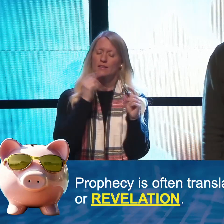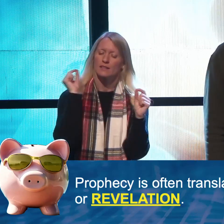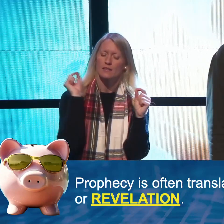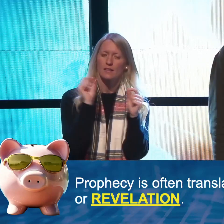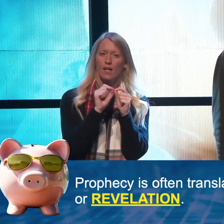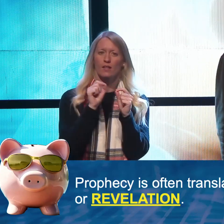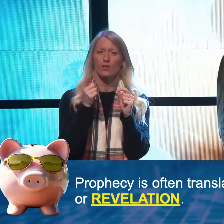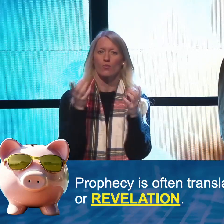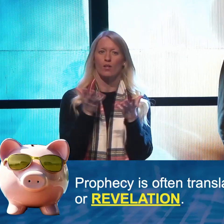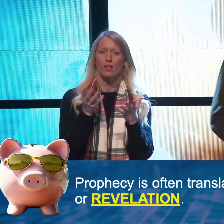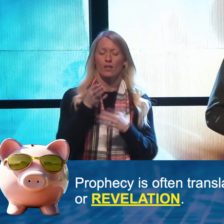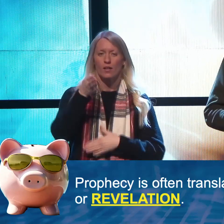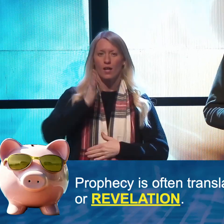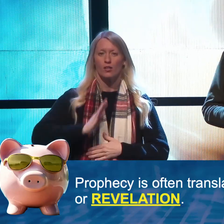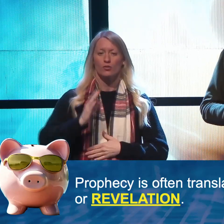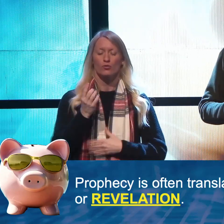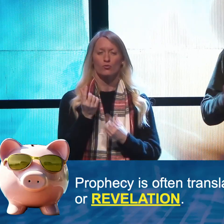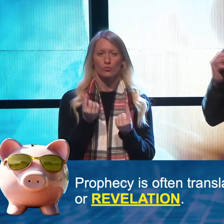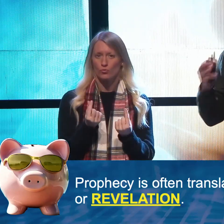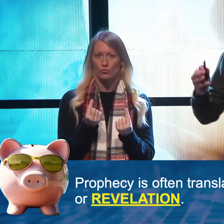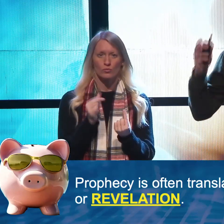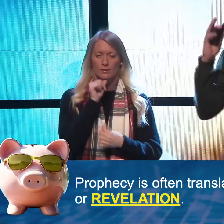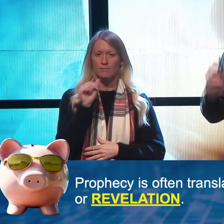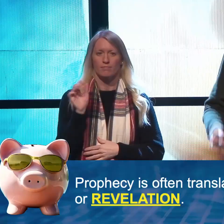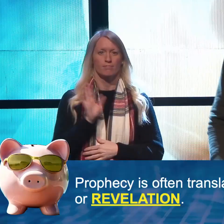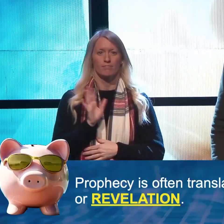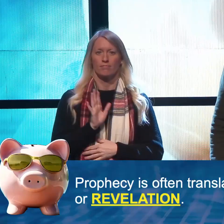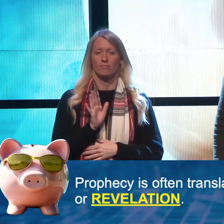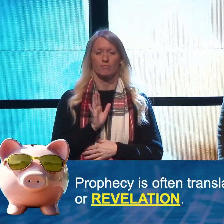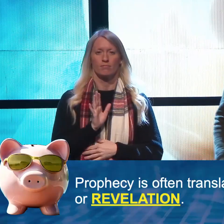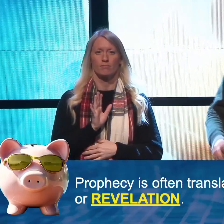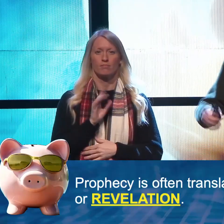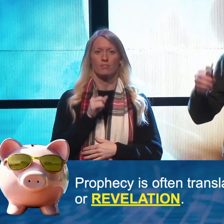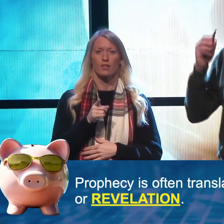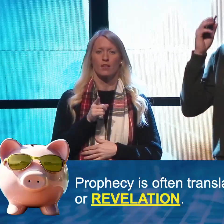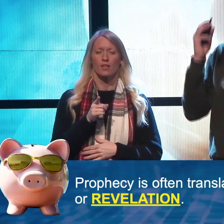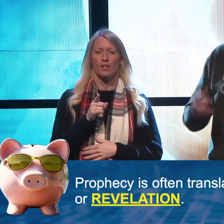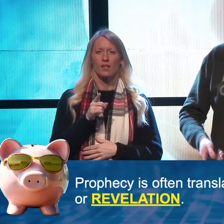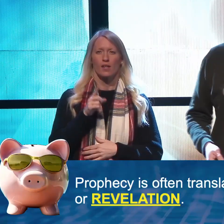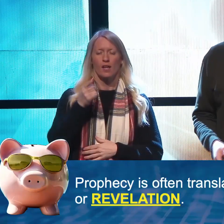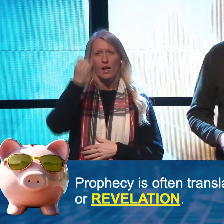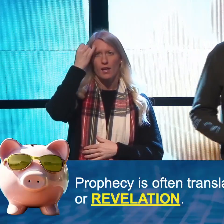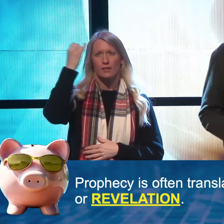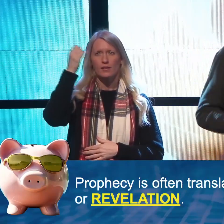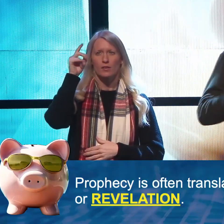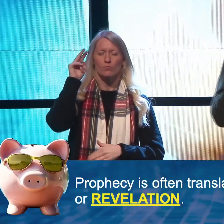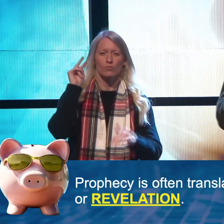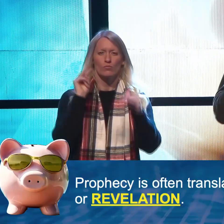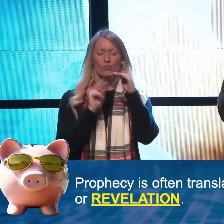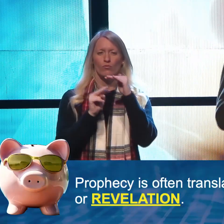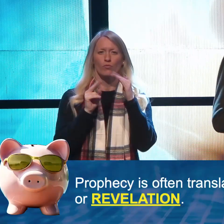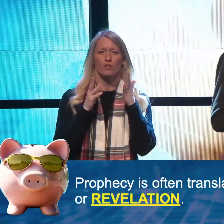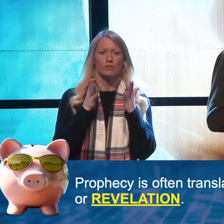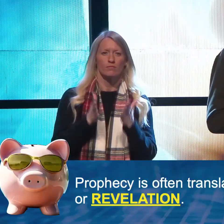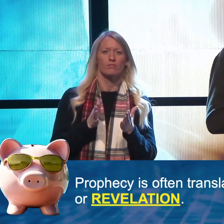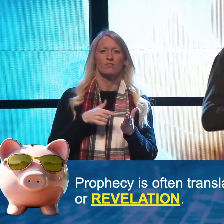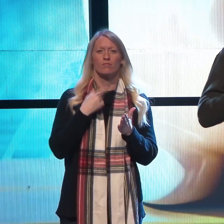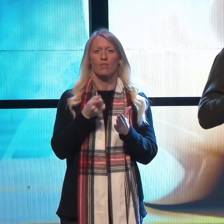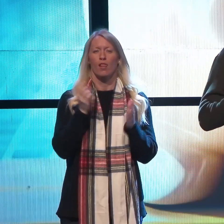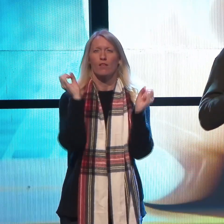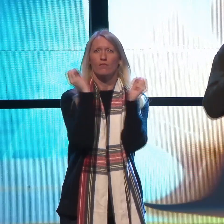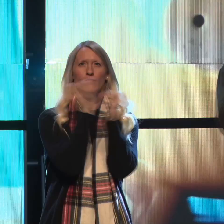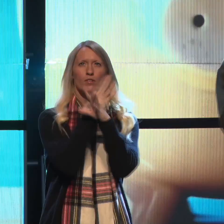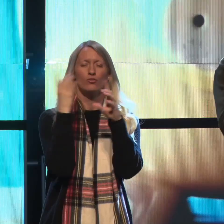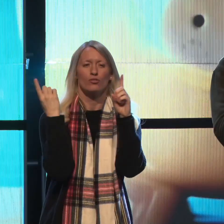that's not what is happening. Like the idea of the prophetic, the idea of vision is a word of truth